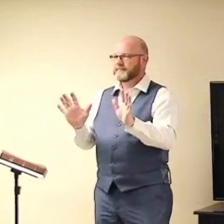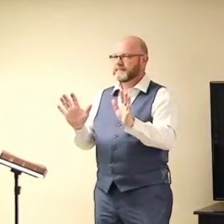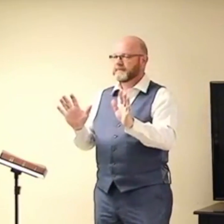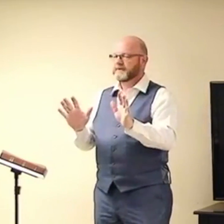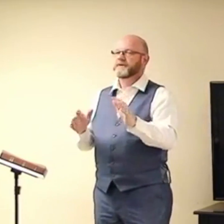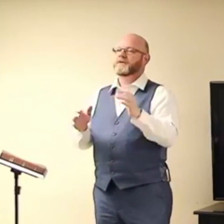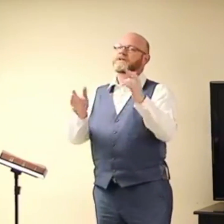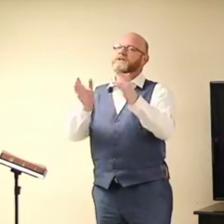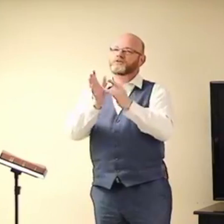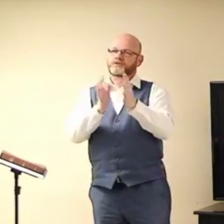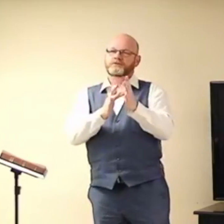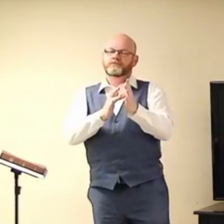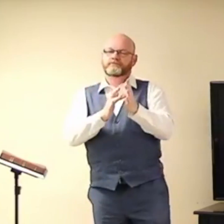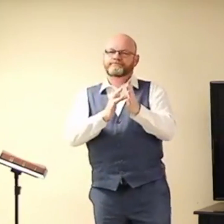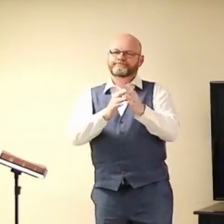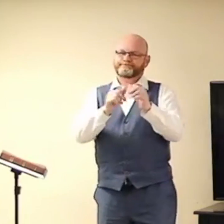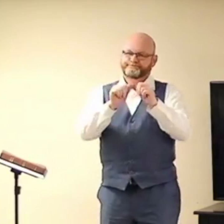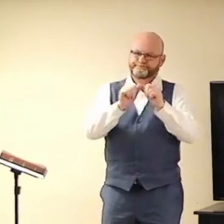didn't do that. Jesus